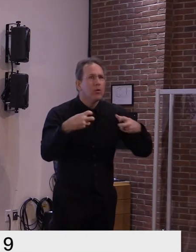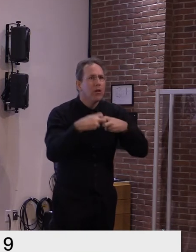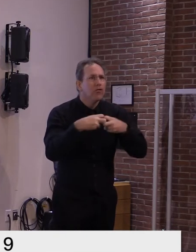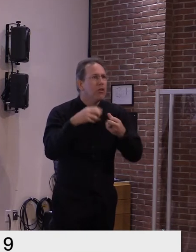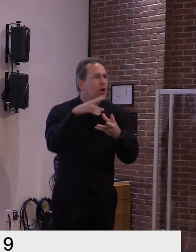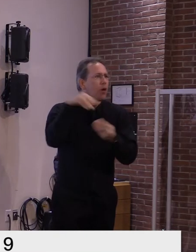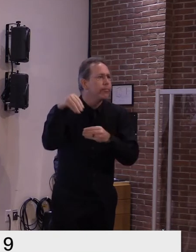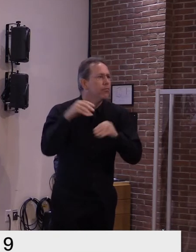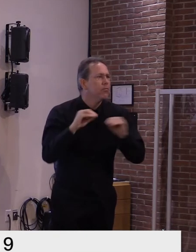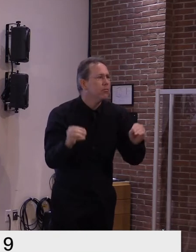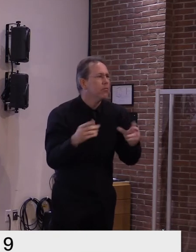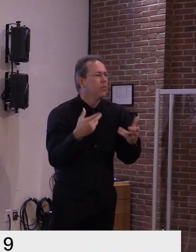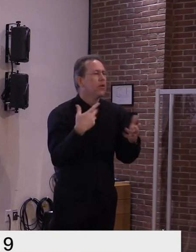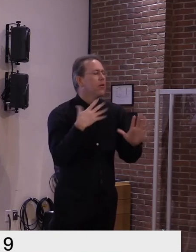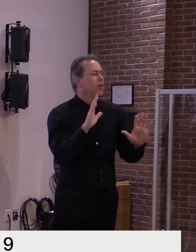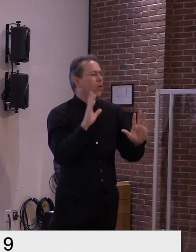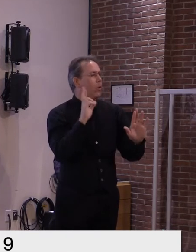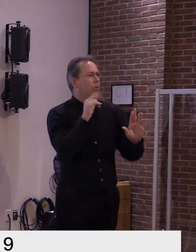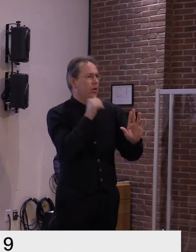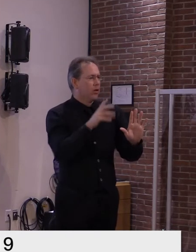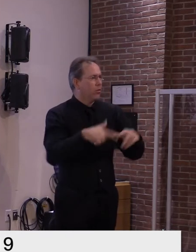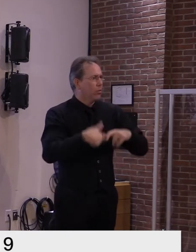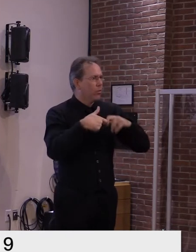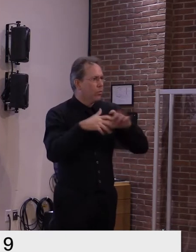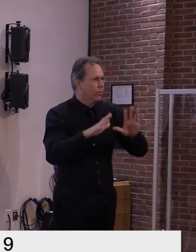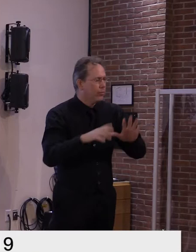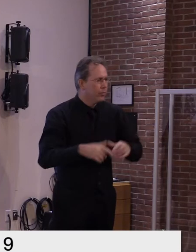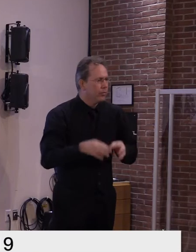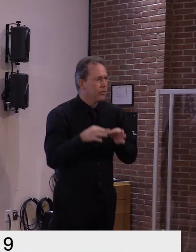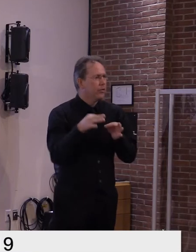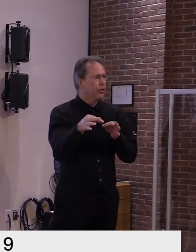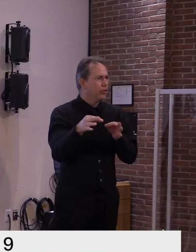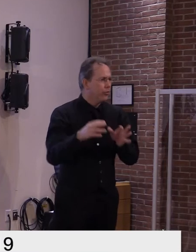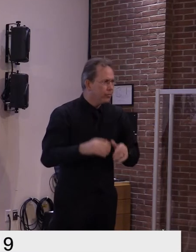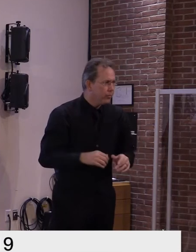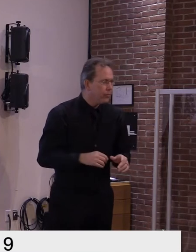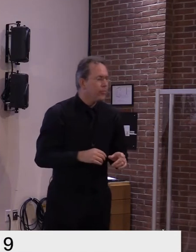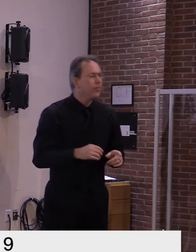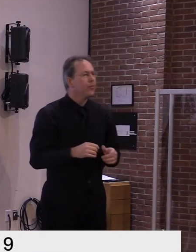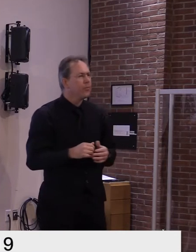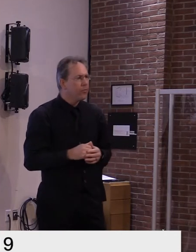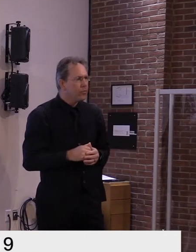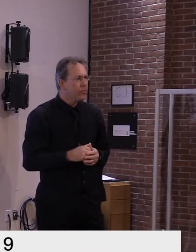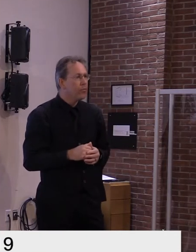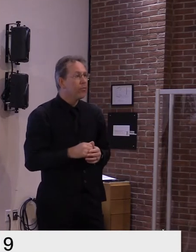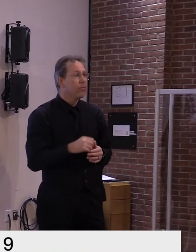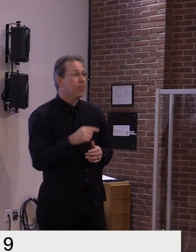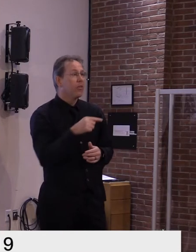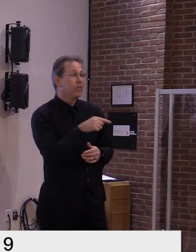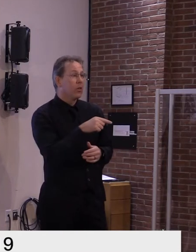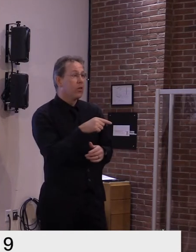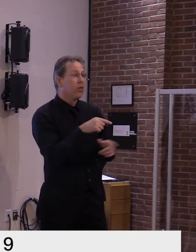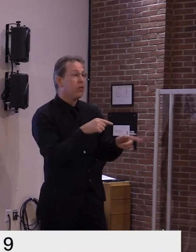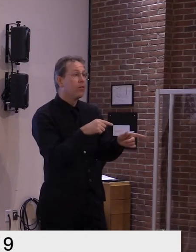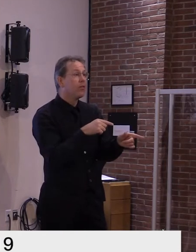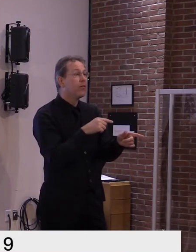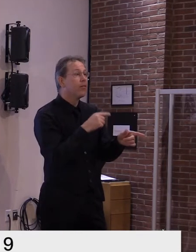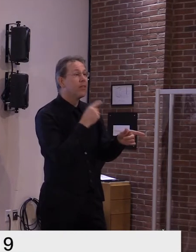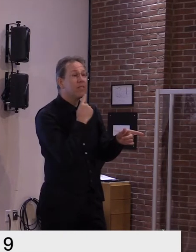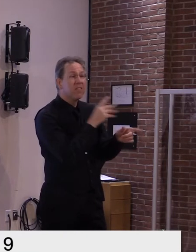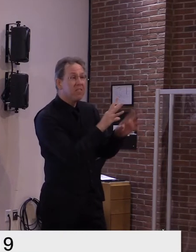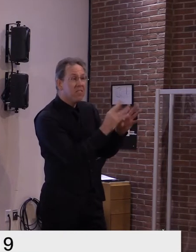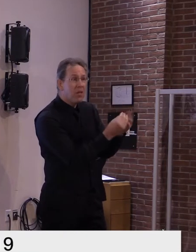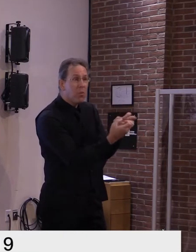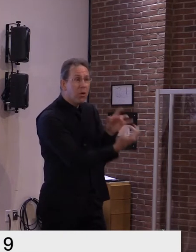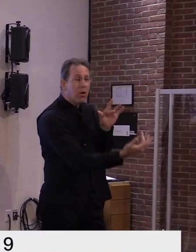power or whatever it may be. I would just say if you're willing to reach out to me offline, we definitely can connect you